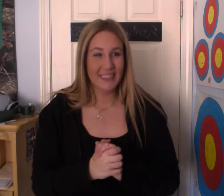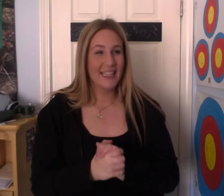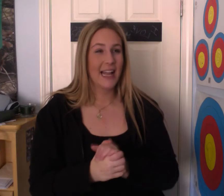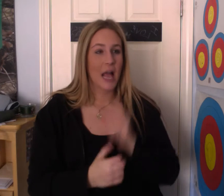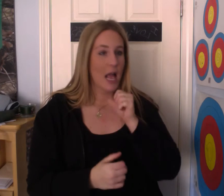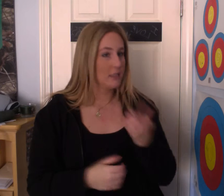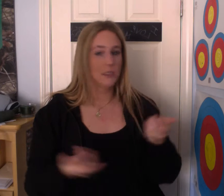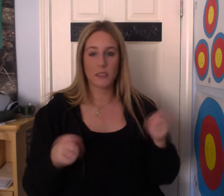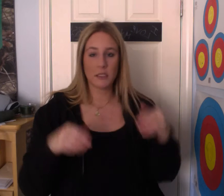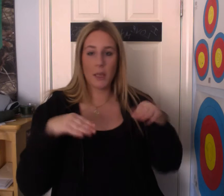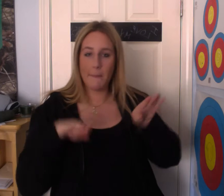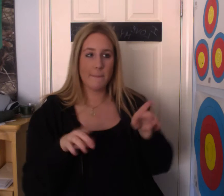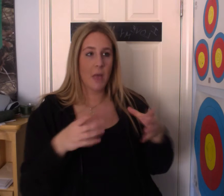didn't get the part.